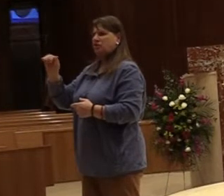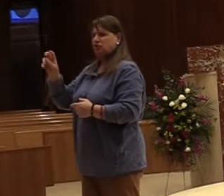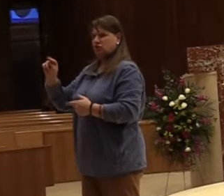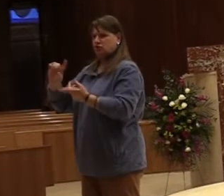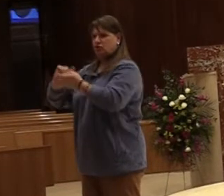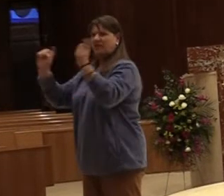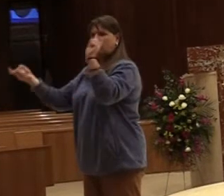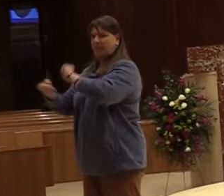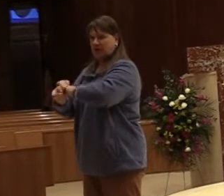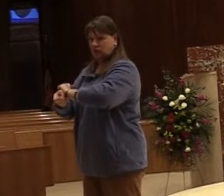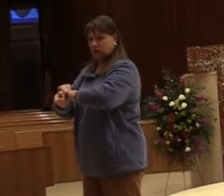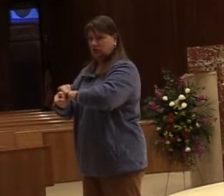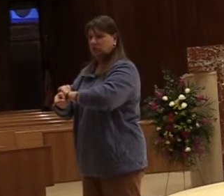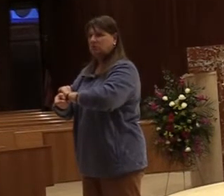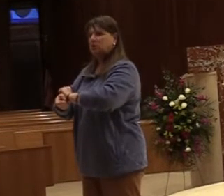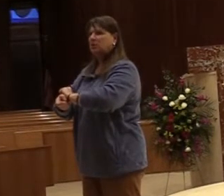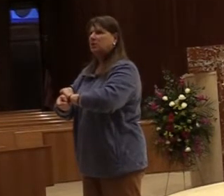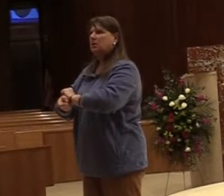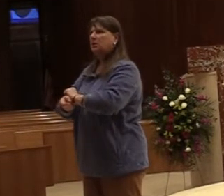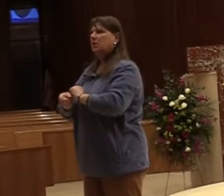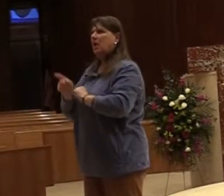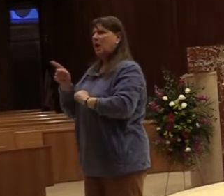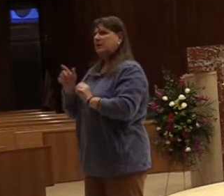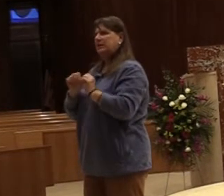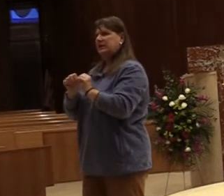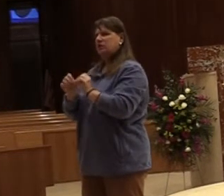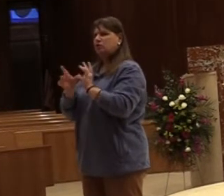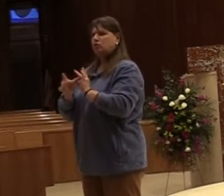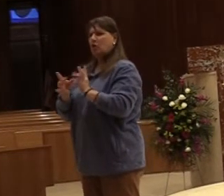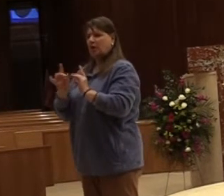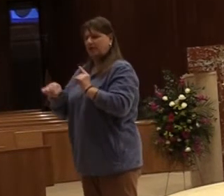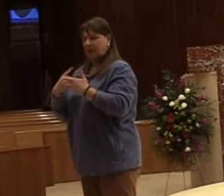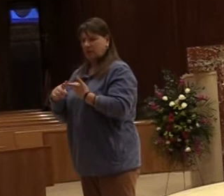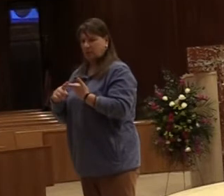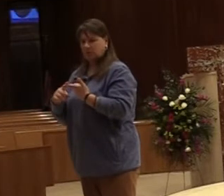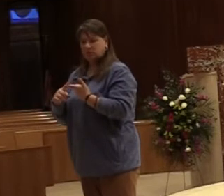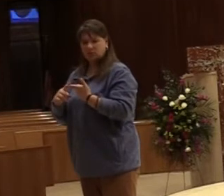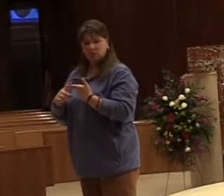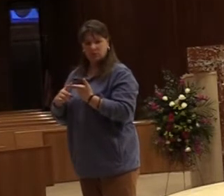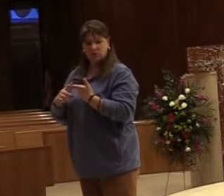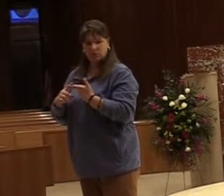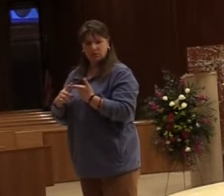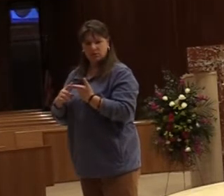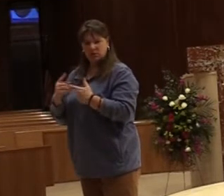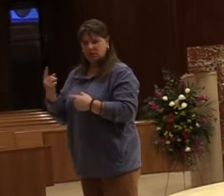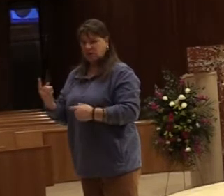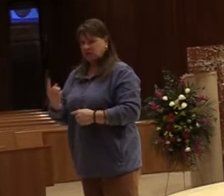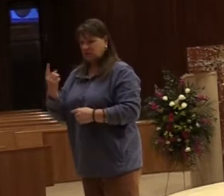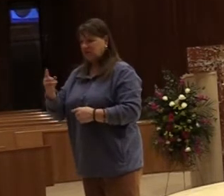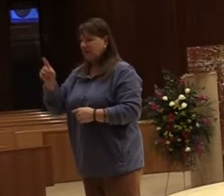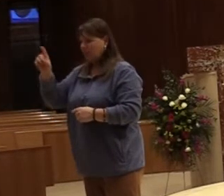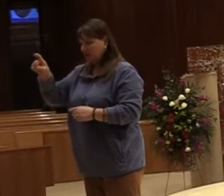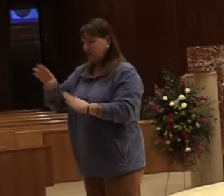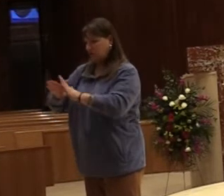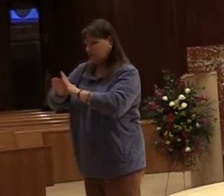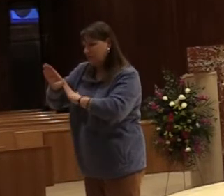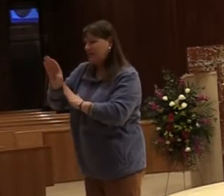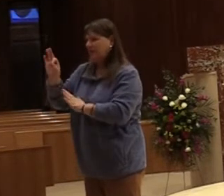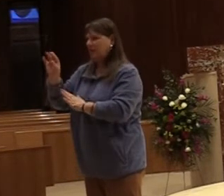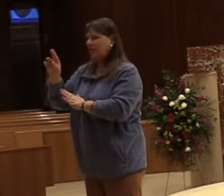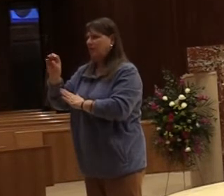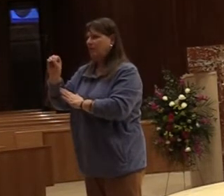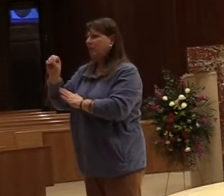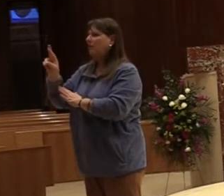we continue to talk about where someone is transformed. There's